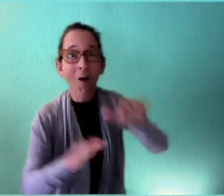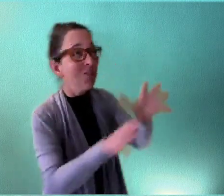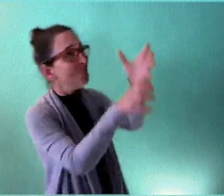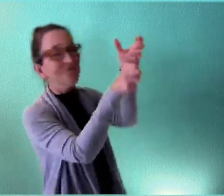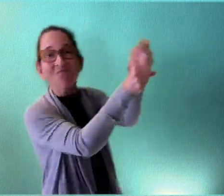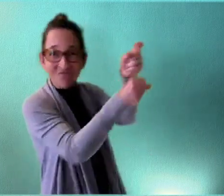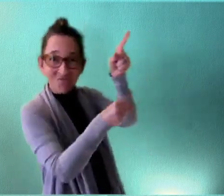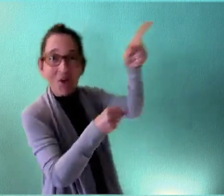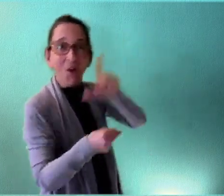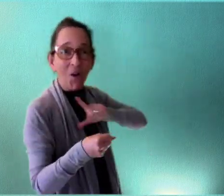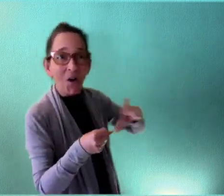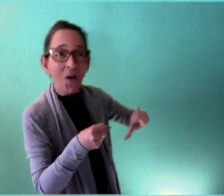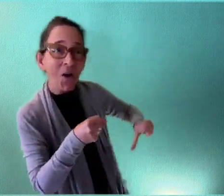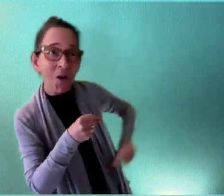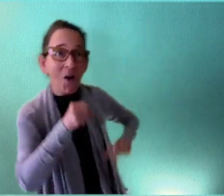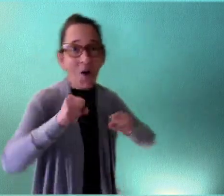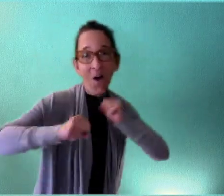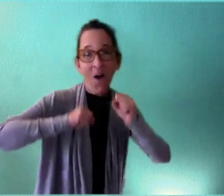in the Lord.